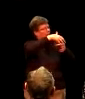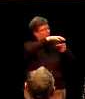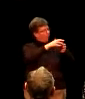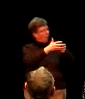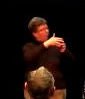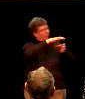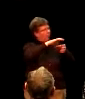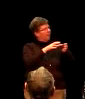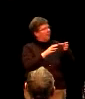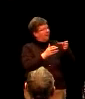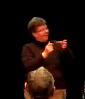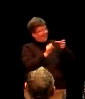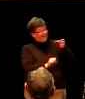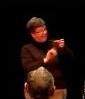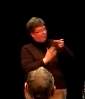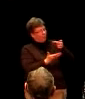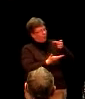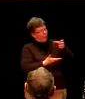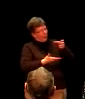waves.